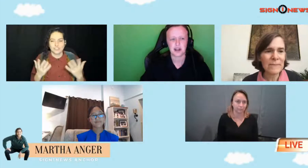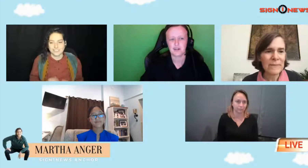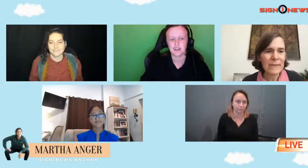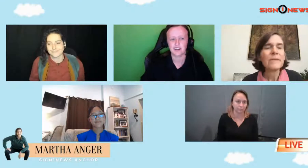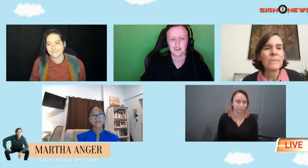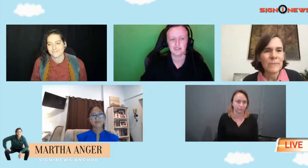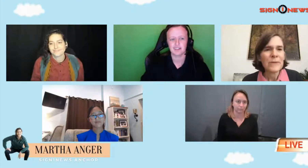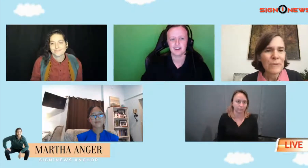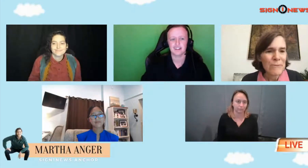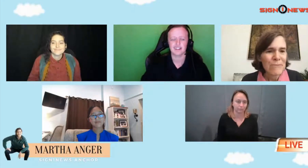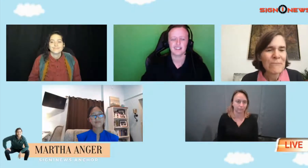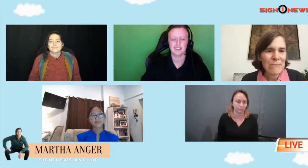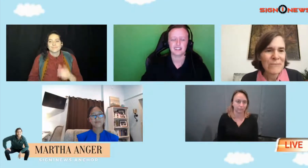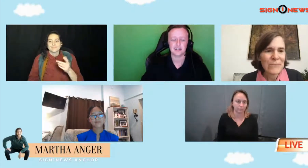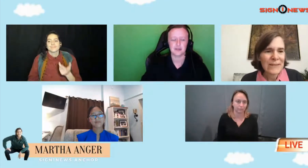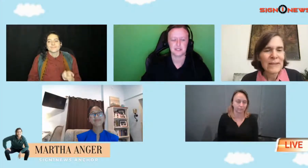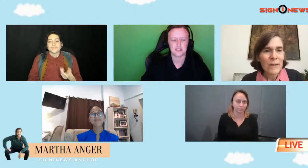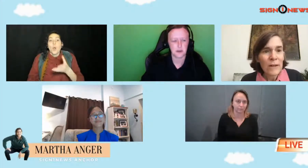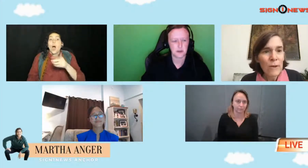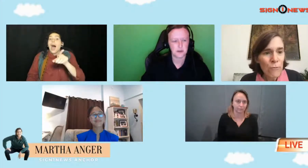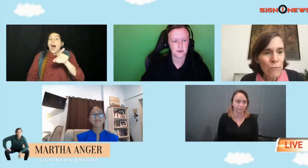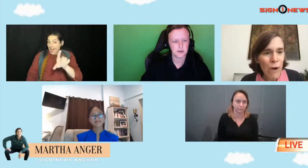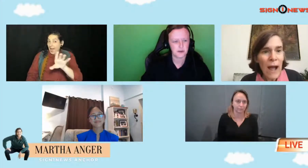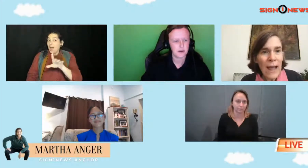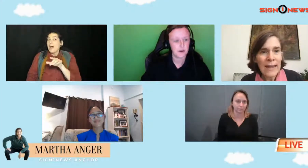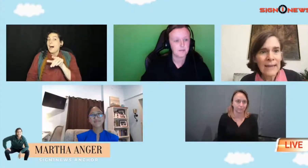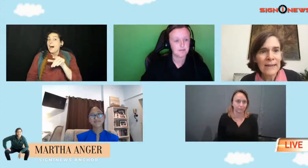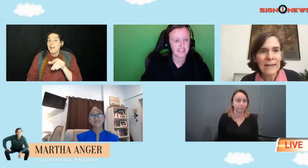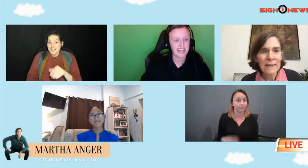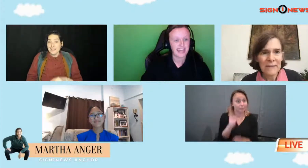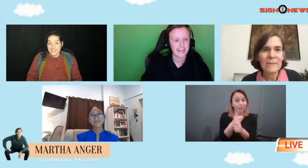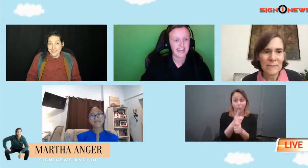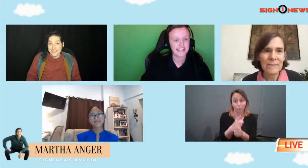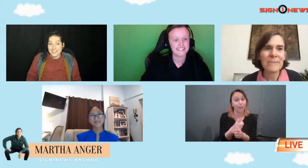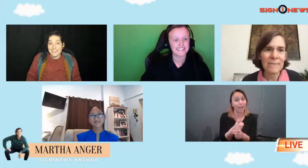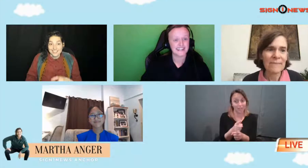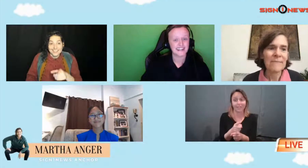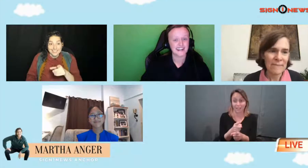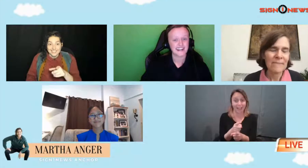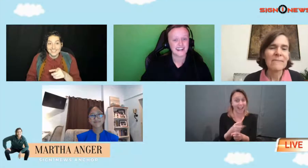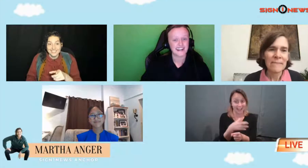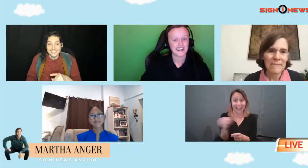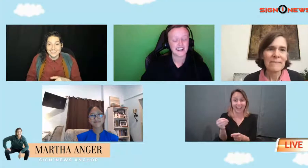so proud of their identity and their language. Right. And